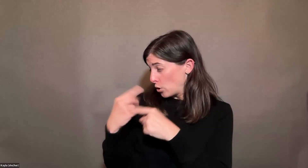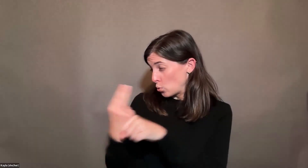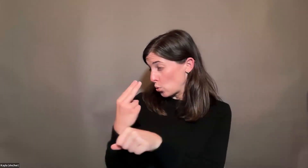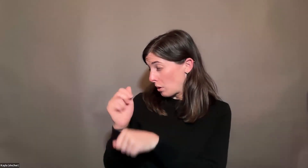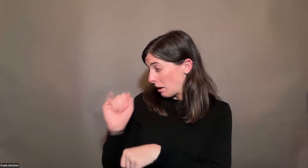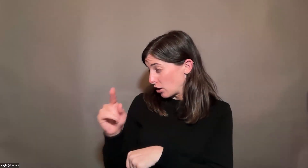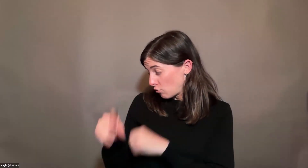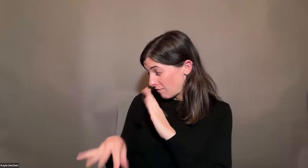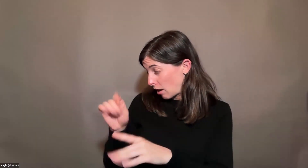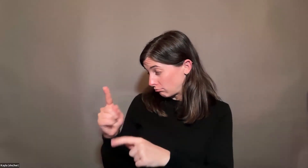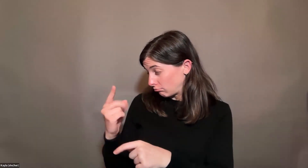it useful in that way?